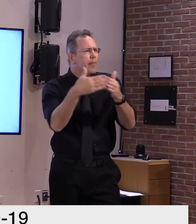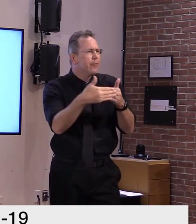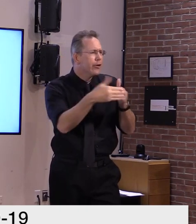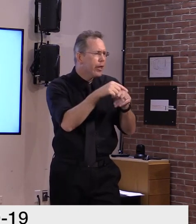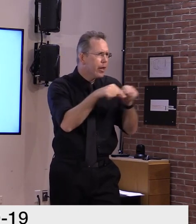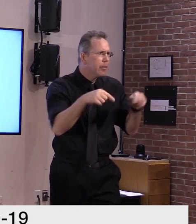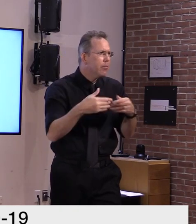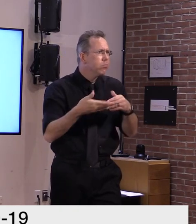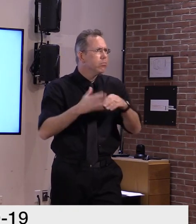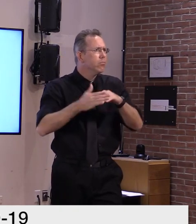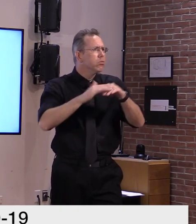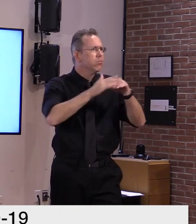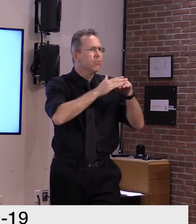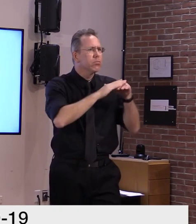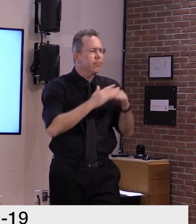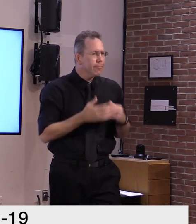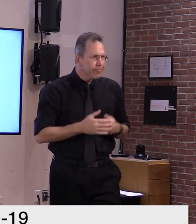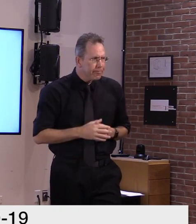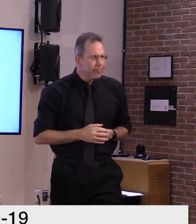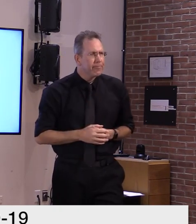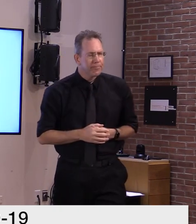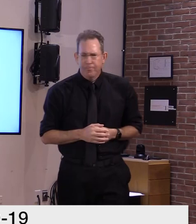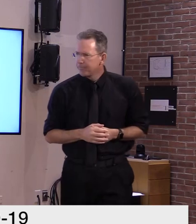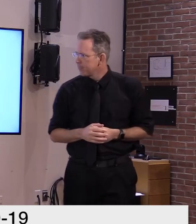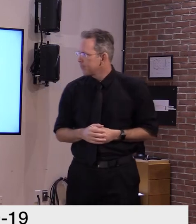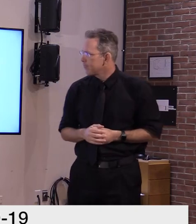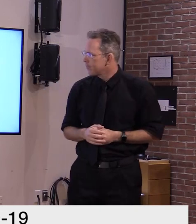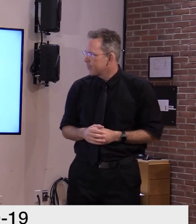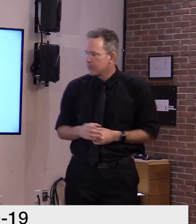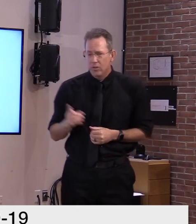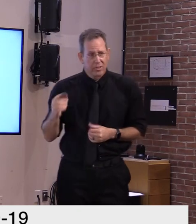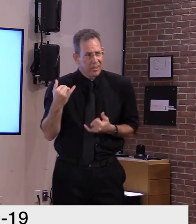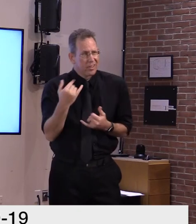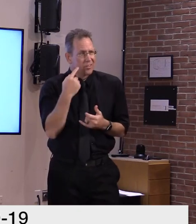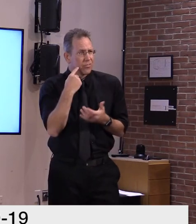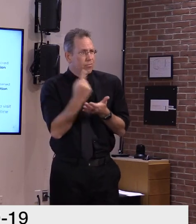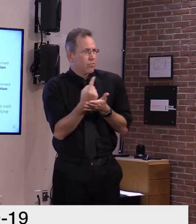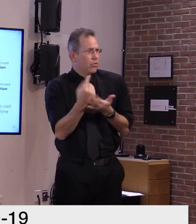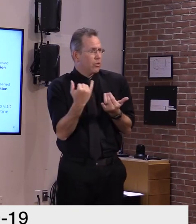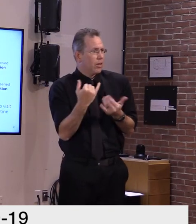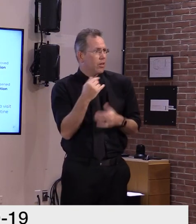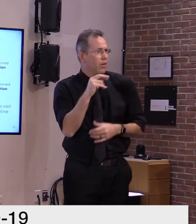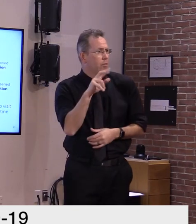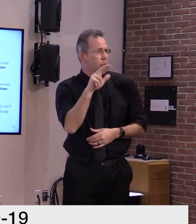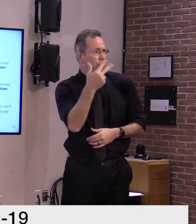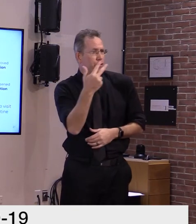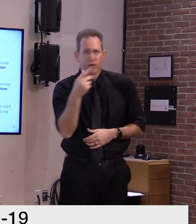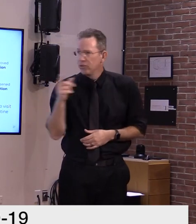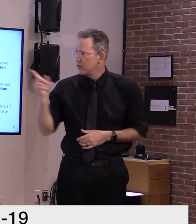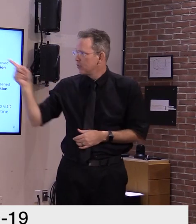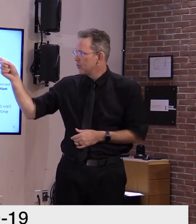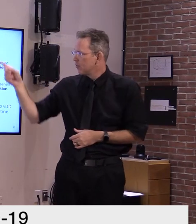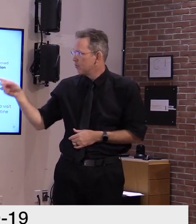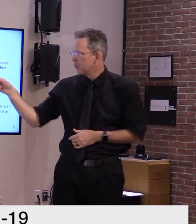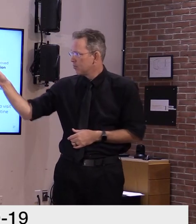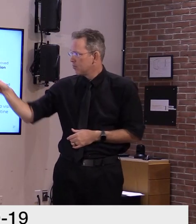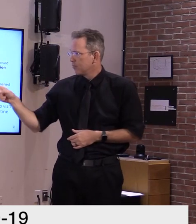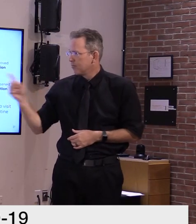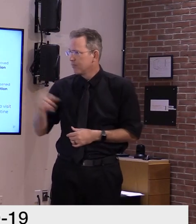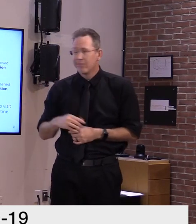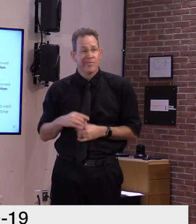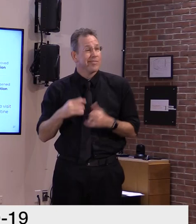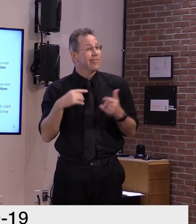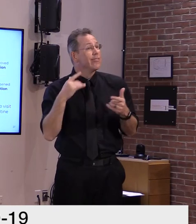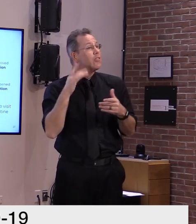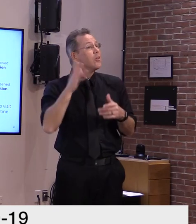comparing within the Vermont borders as well. All of that boils down to the fact that we only had two counties move to green this past